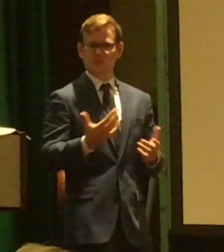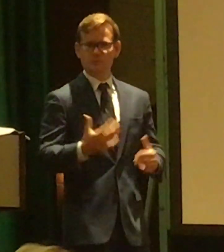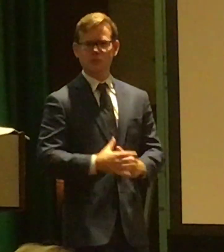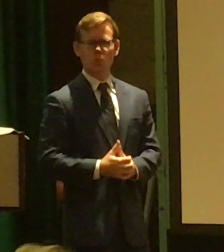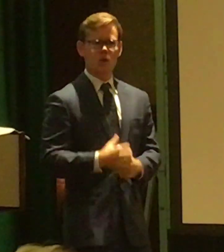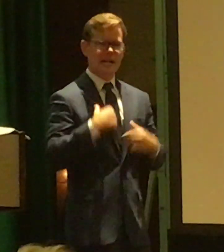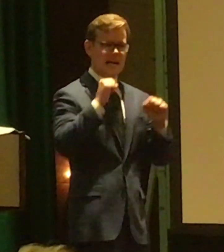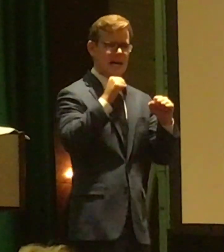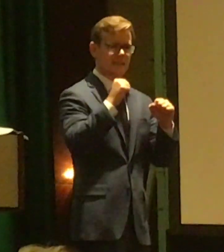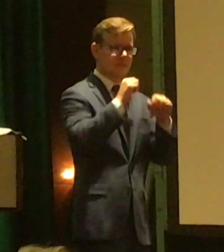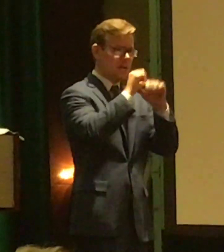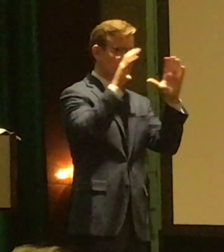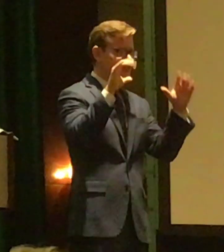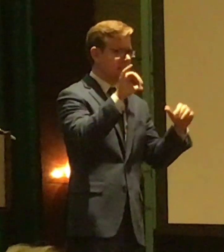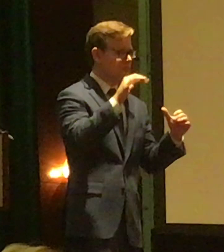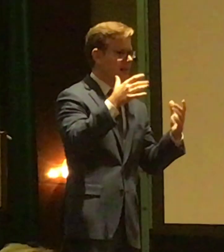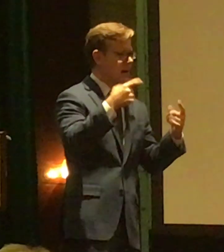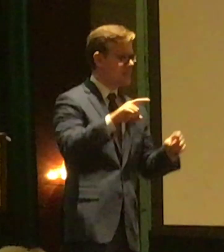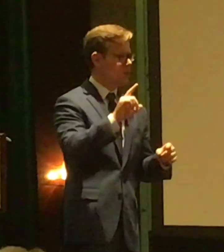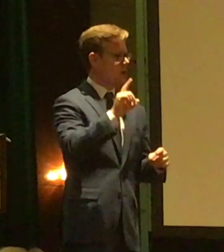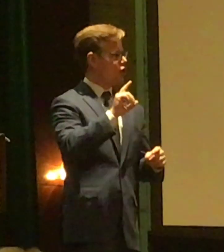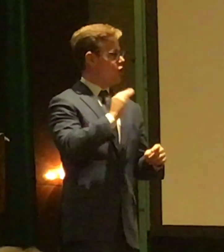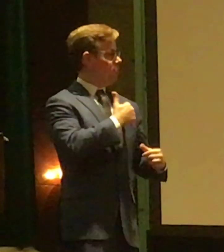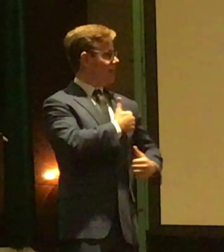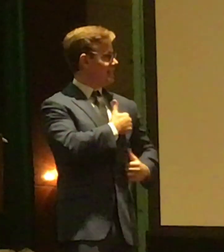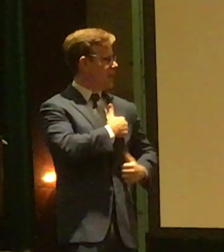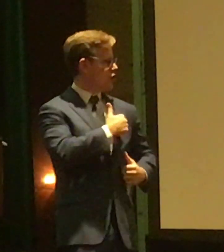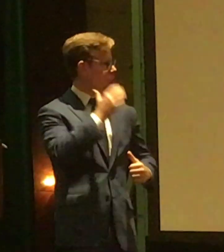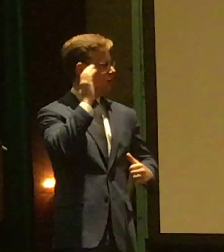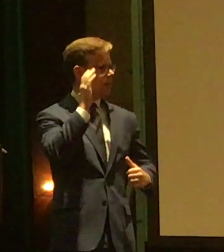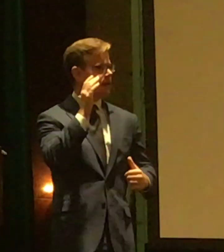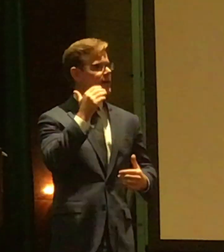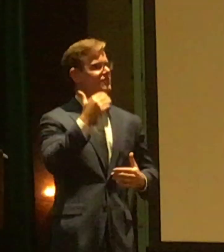forces. It would be similar for us, I'm sure.